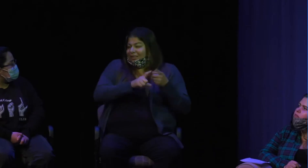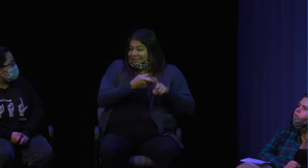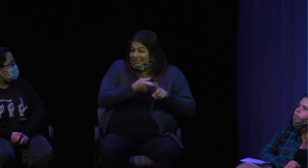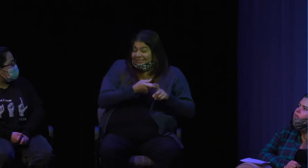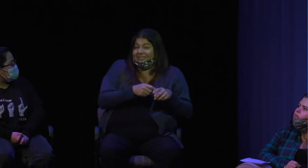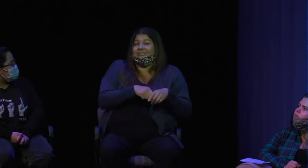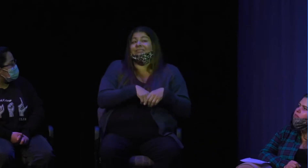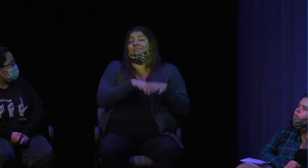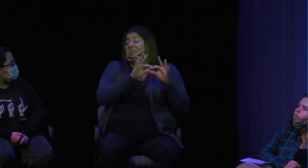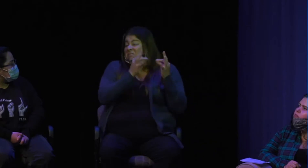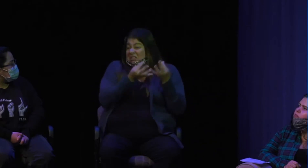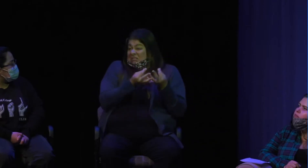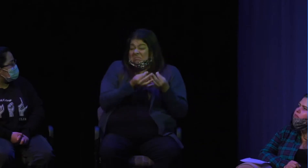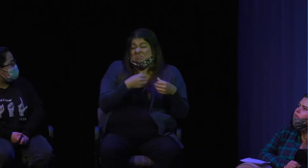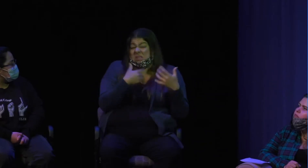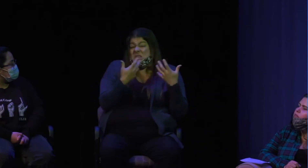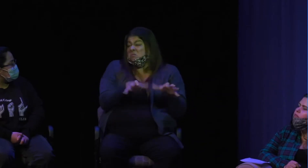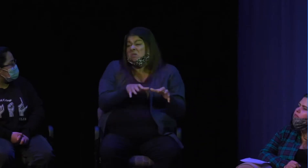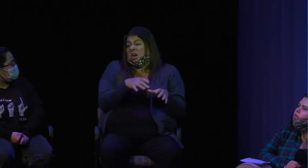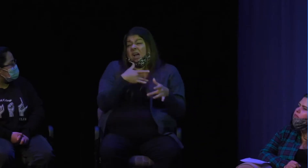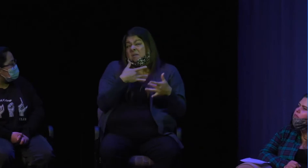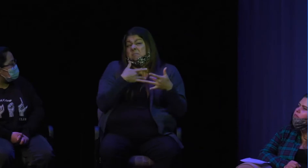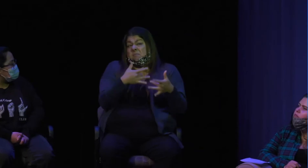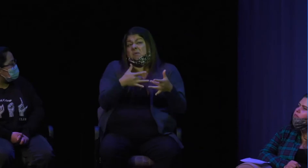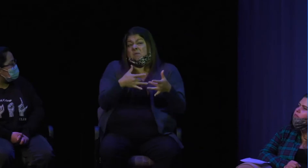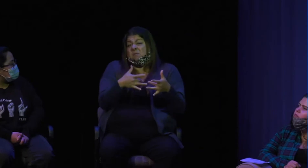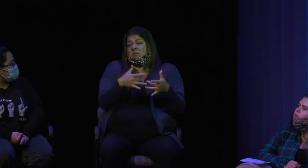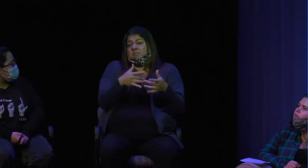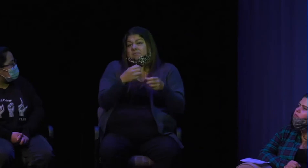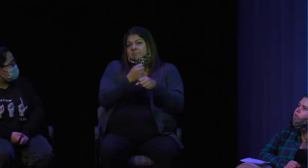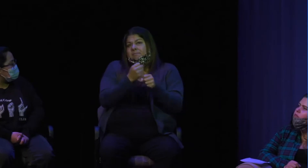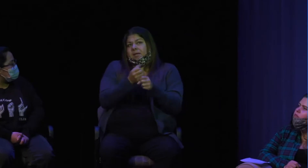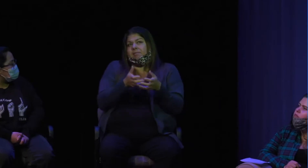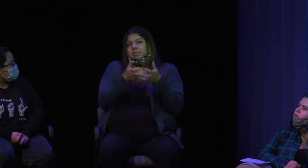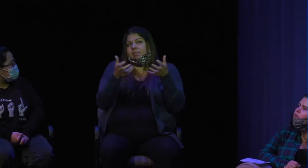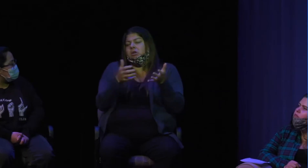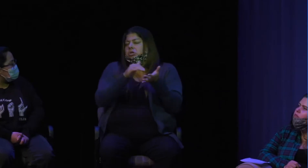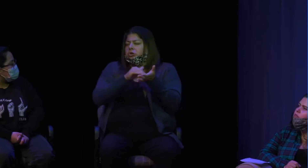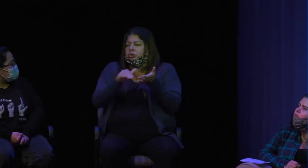I didn't want to hang out with my partner's friends.